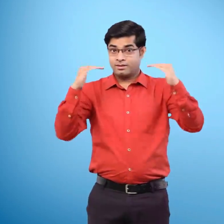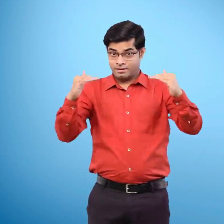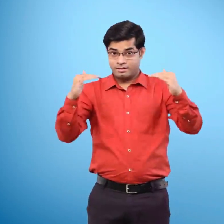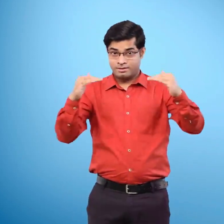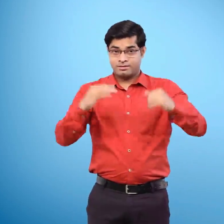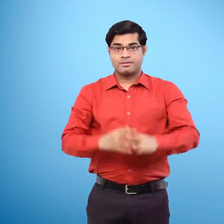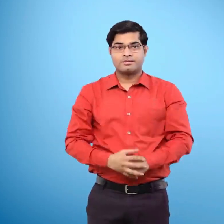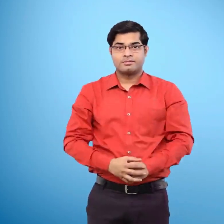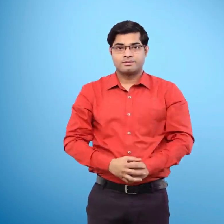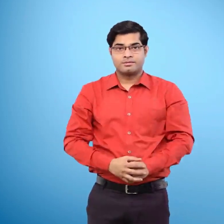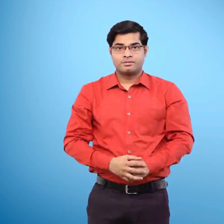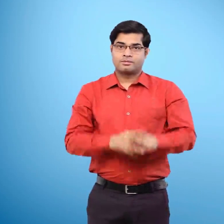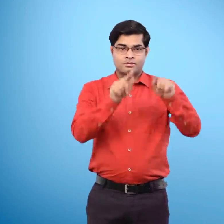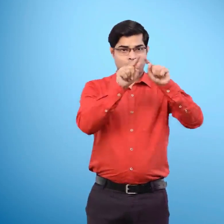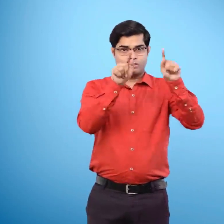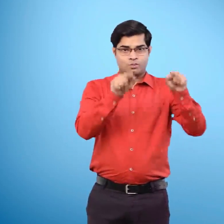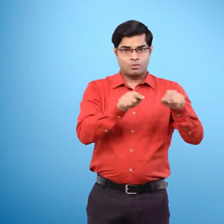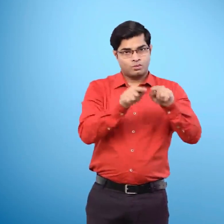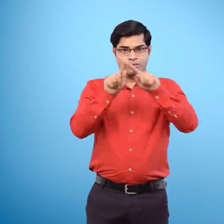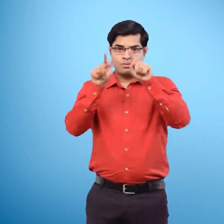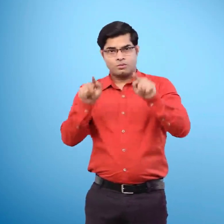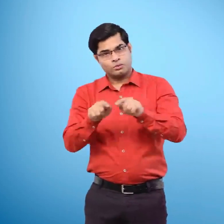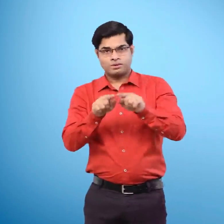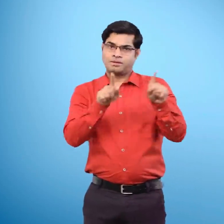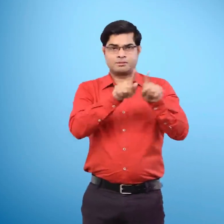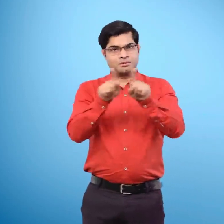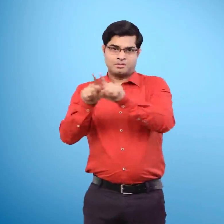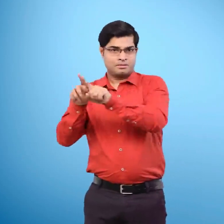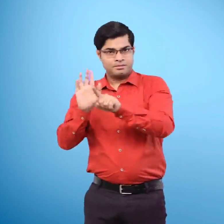Row 2 pattern is made of 2 boxes placed alternatively.